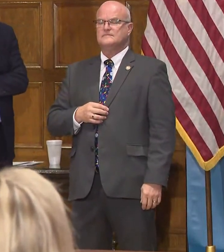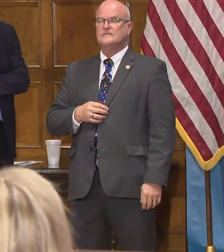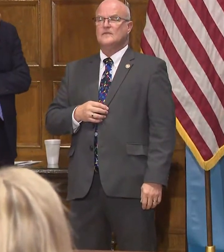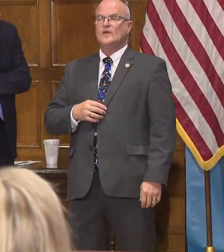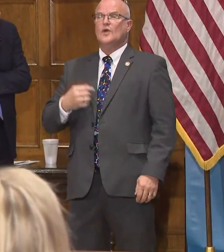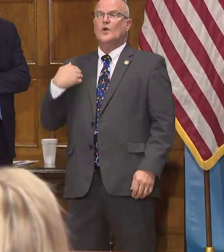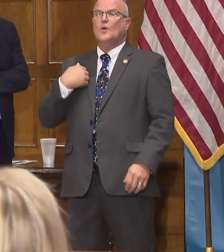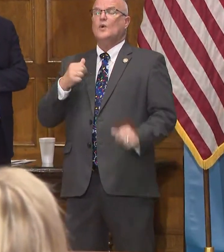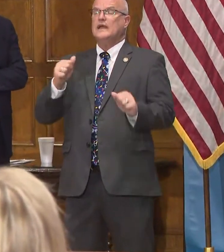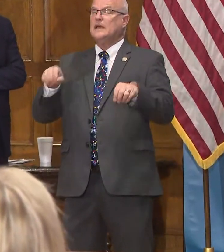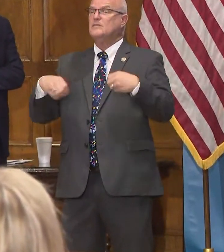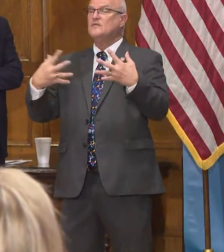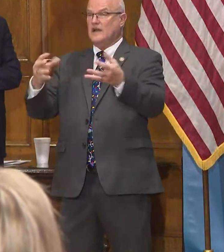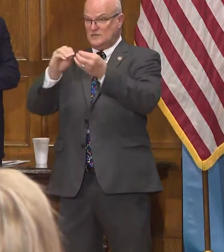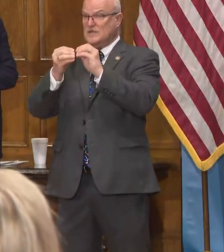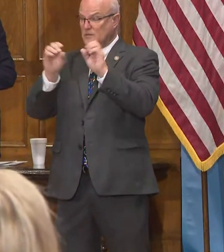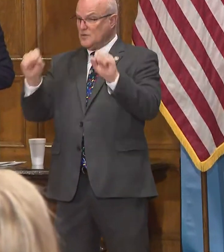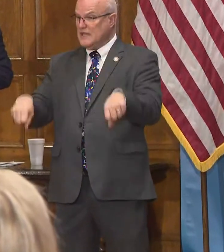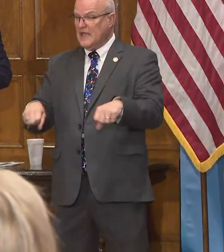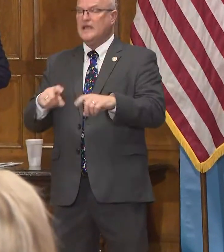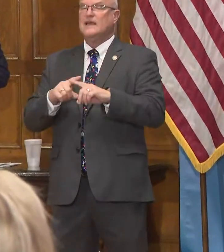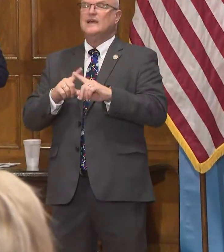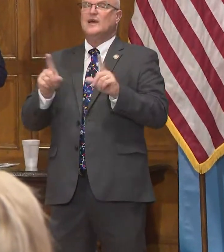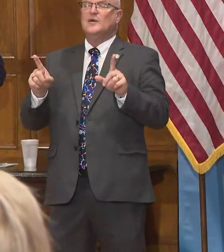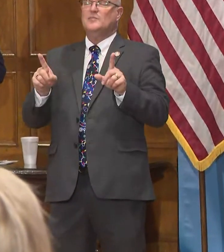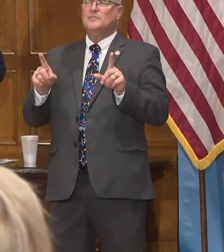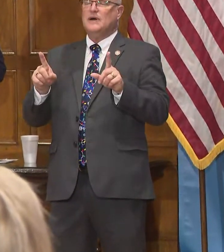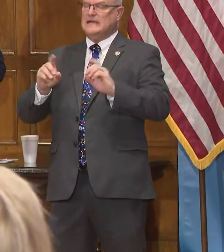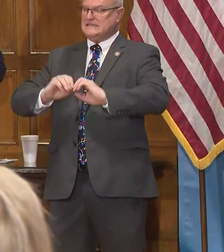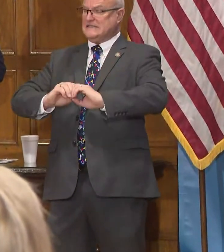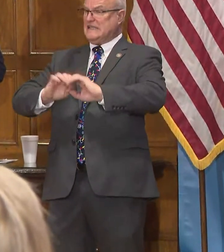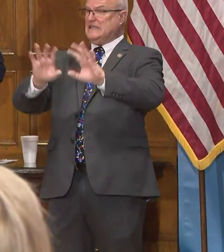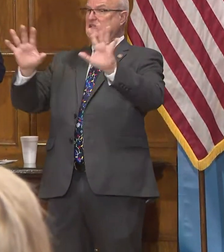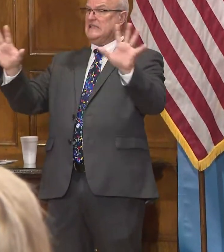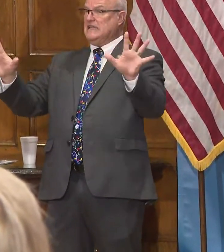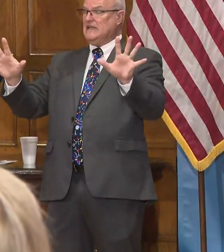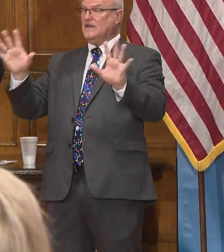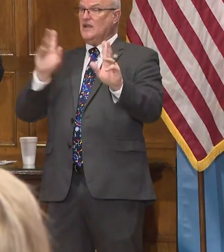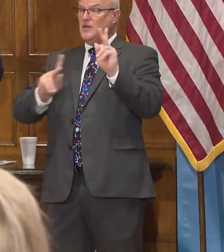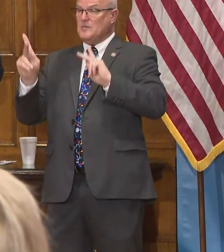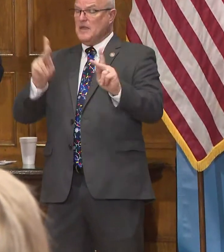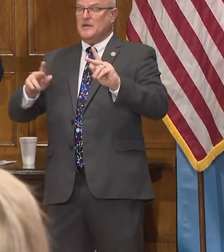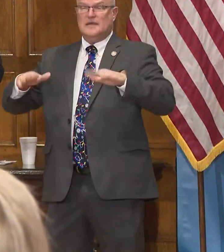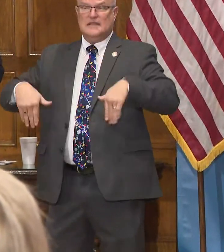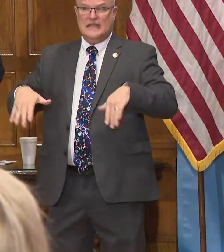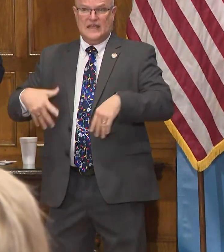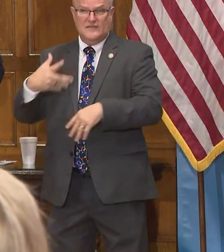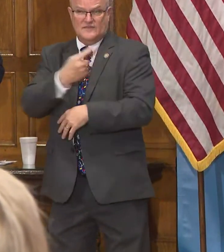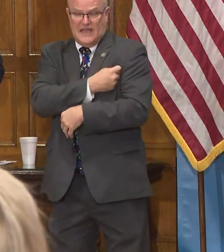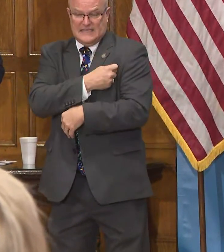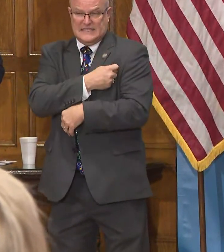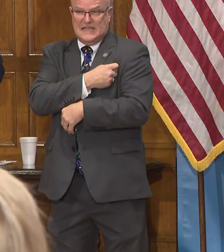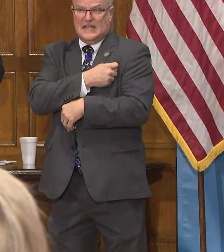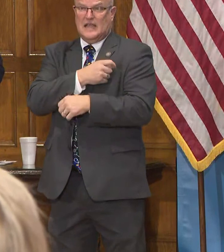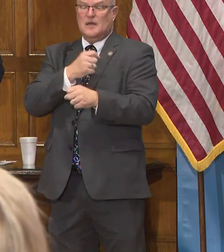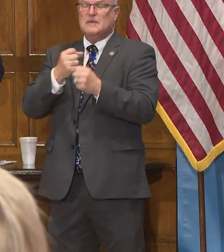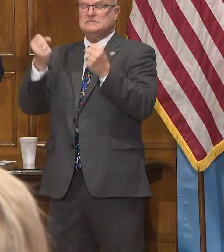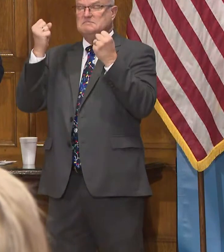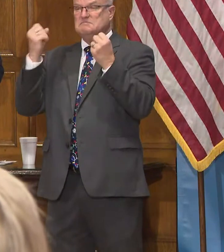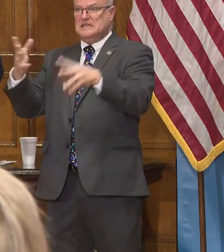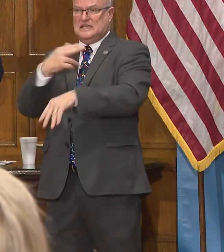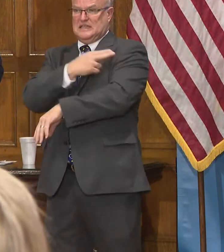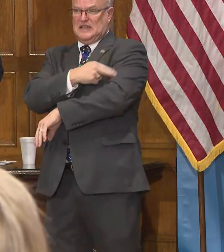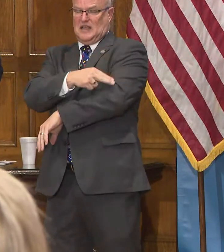We can provide you with the numbers, but it's clear that those individuals that are not vaccinated are making up the bulk of